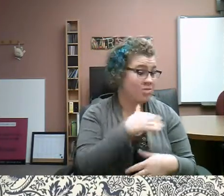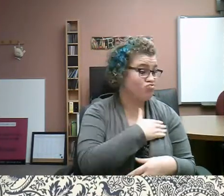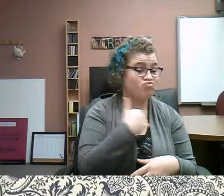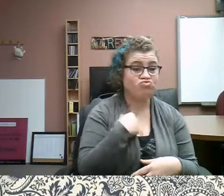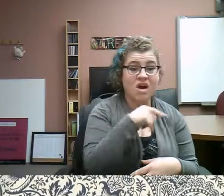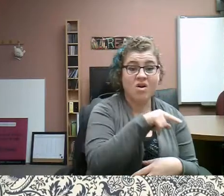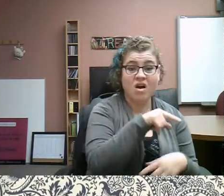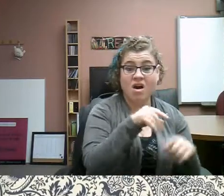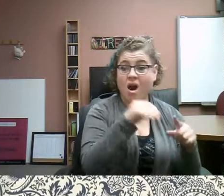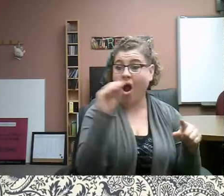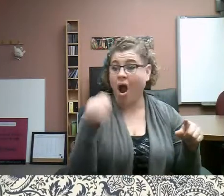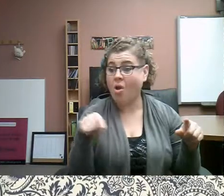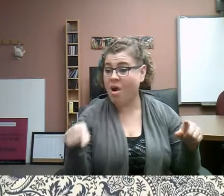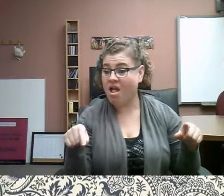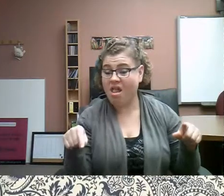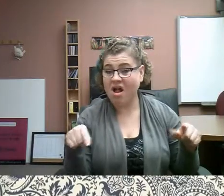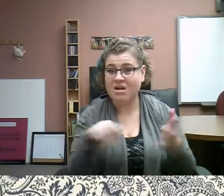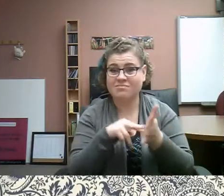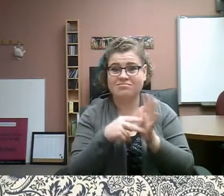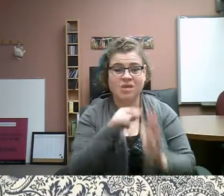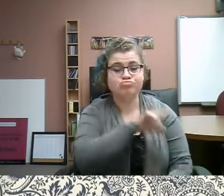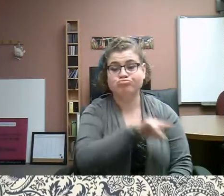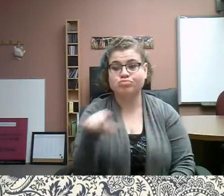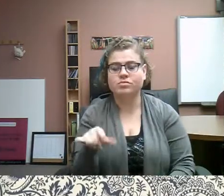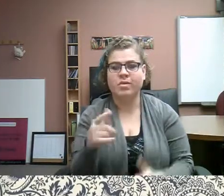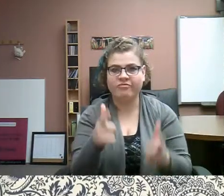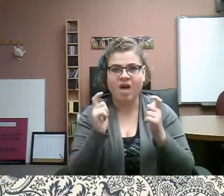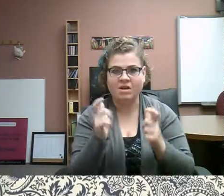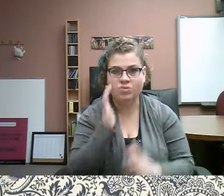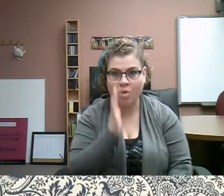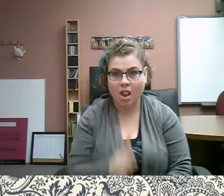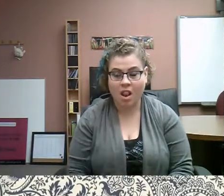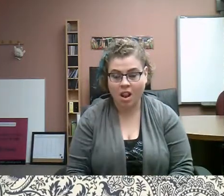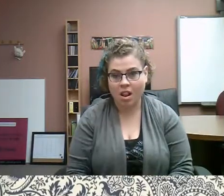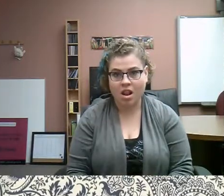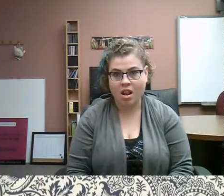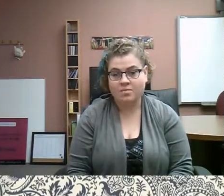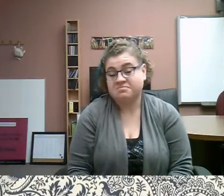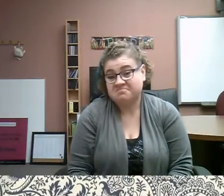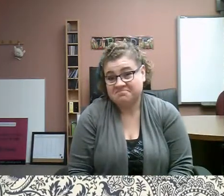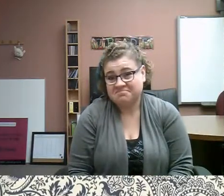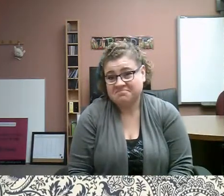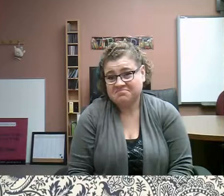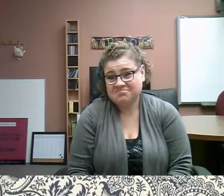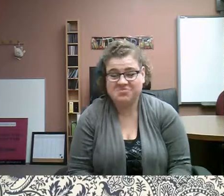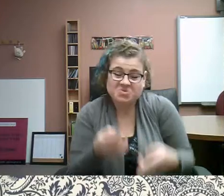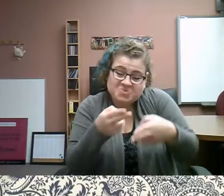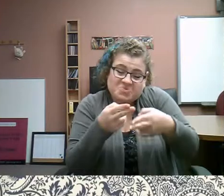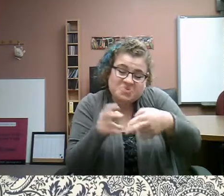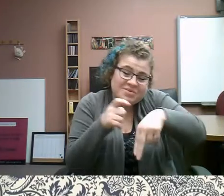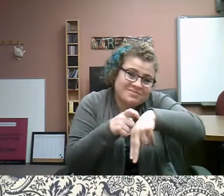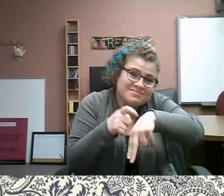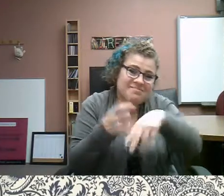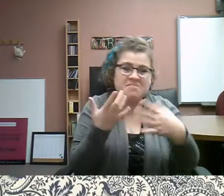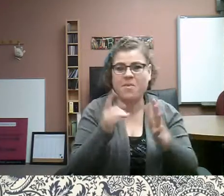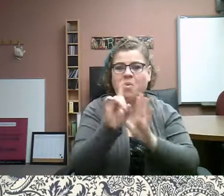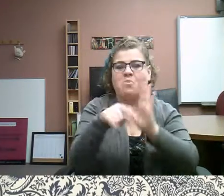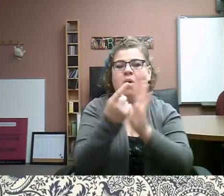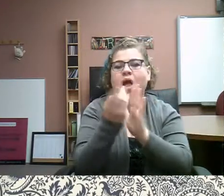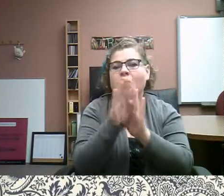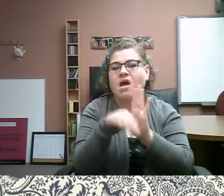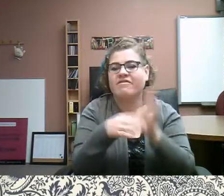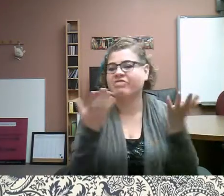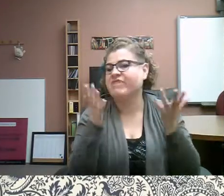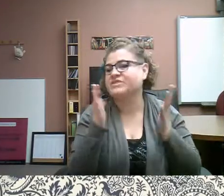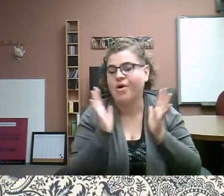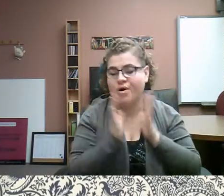If I said, oh, Toronto's over here and Ottawa's here, then I could fly really quickly.